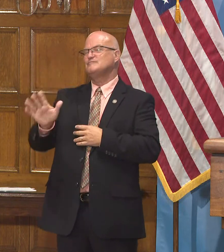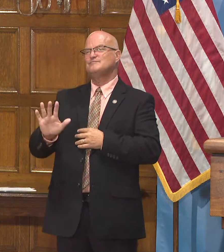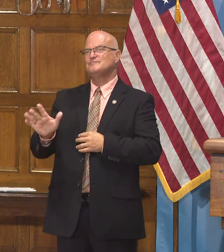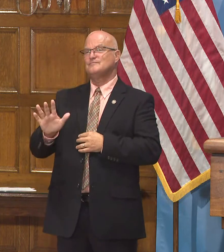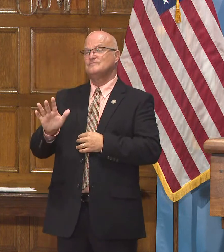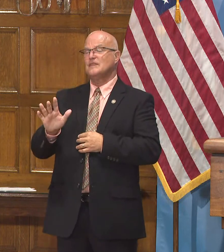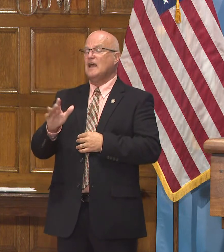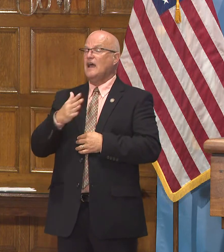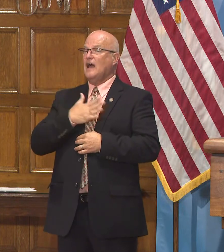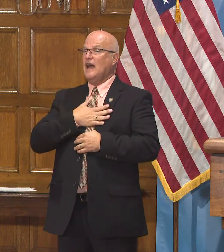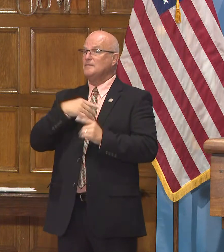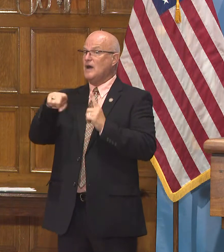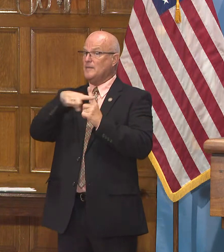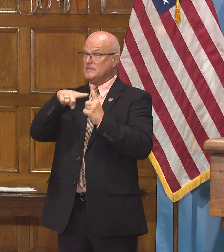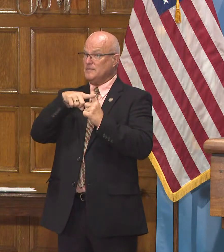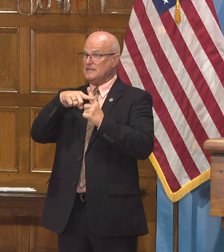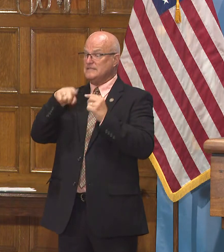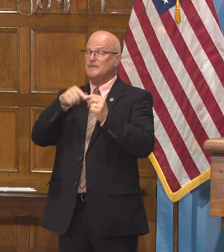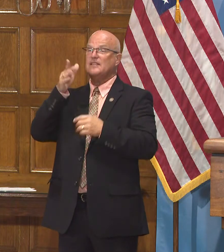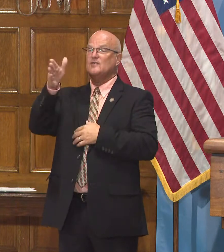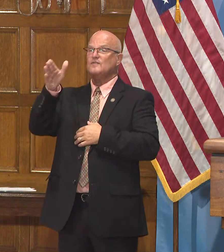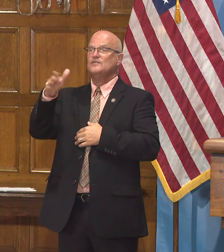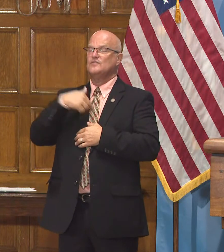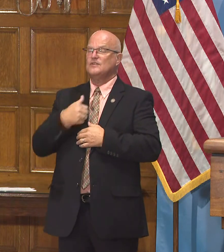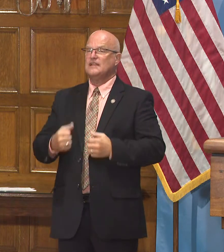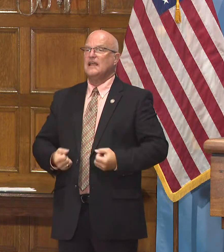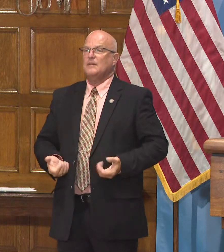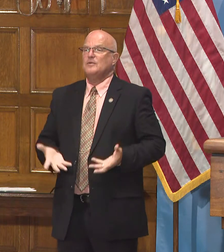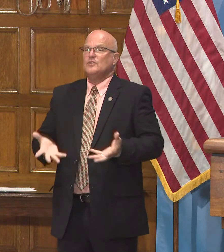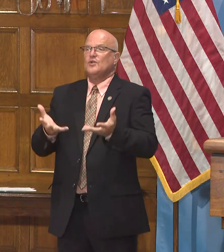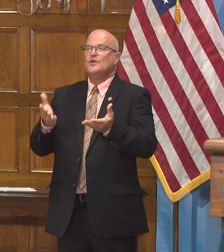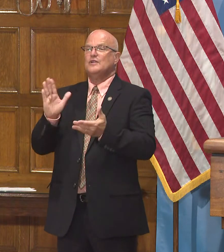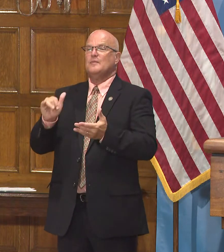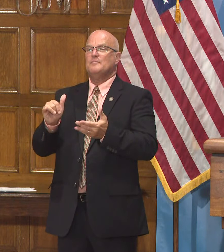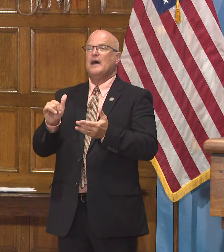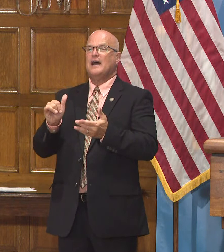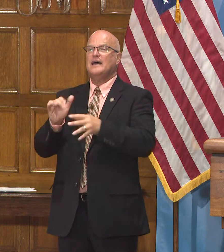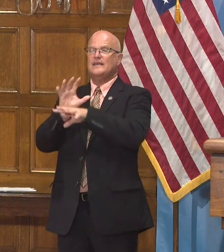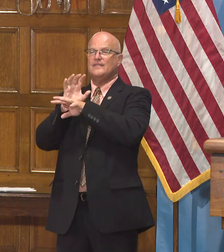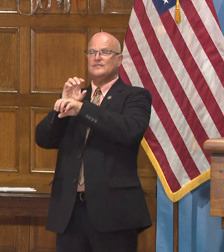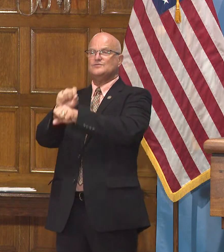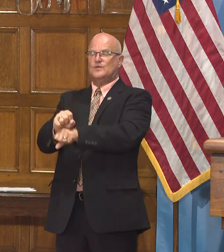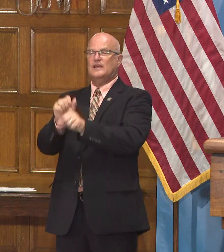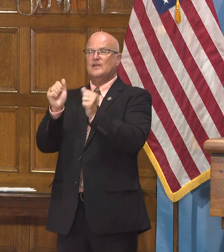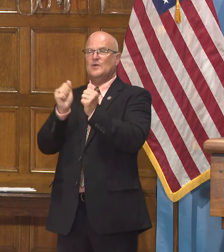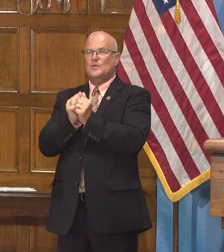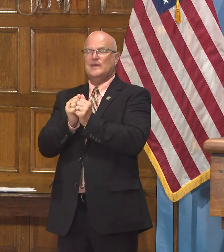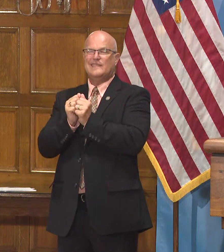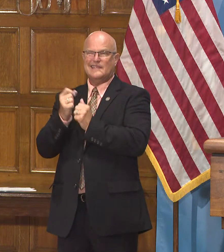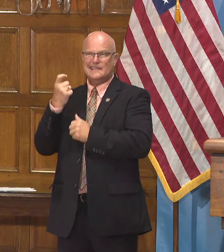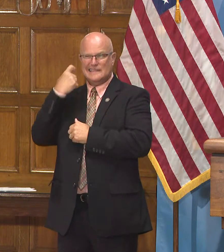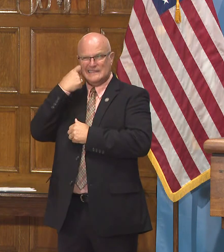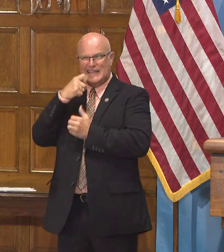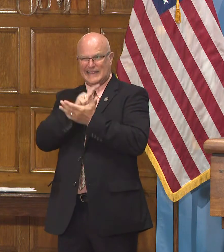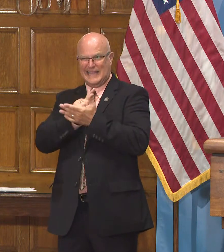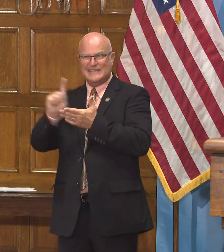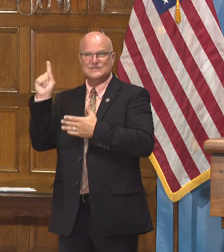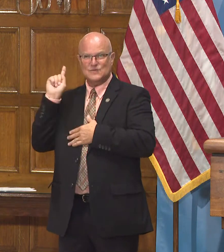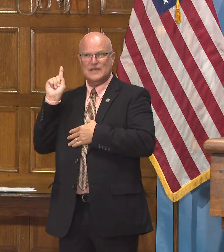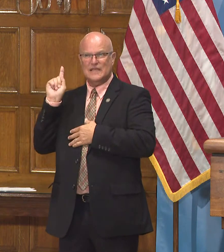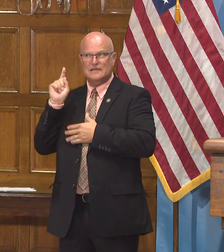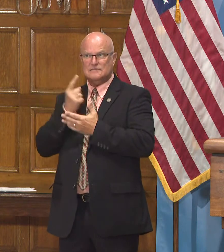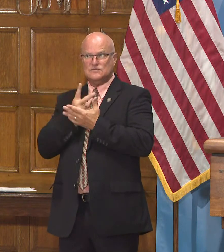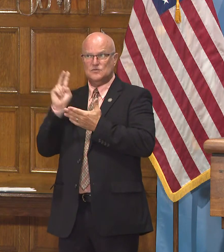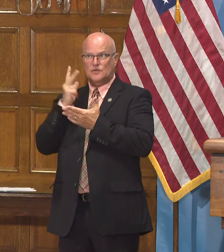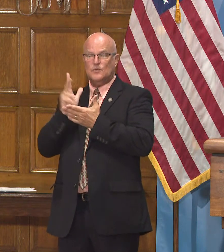obviously hopeful about the future, and I'm encouraged by the trend in the last week anyway, or